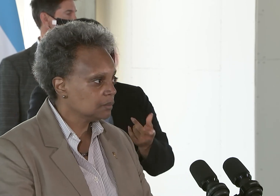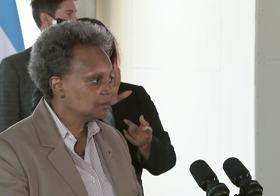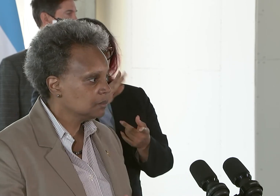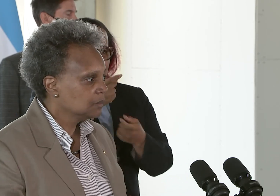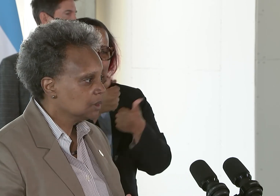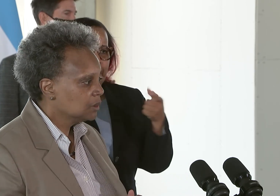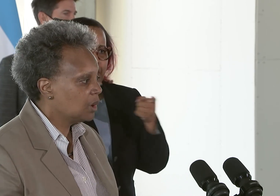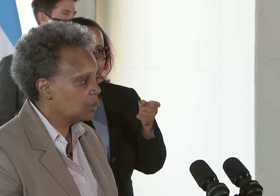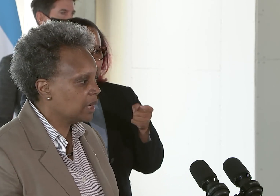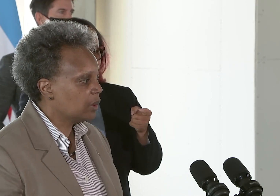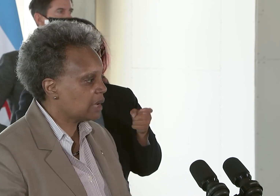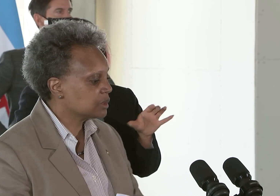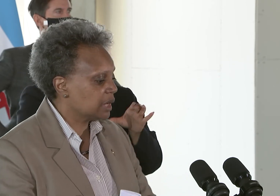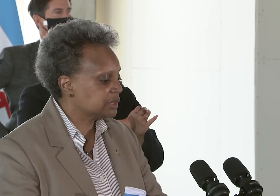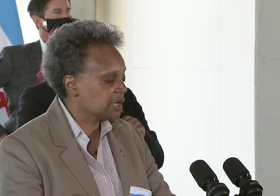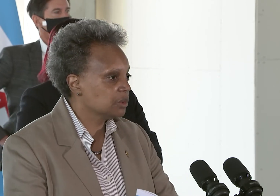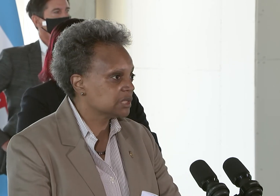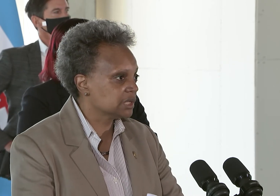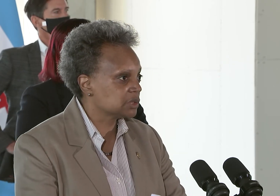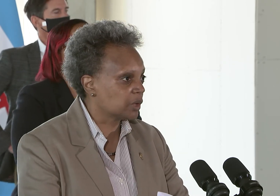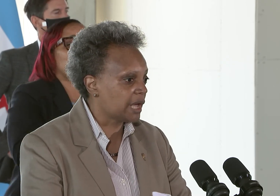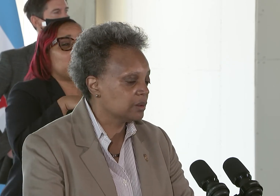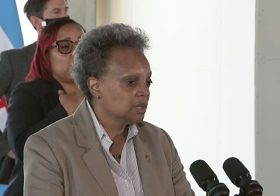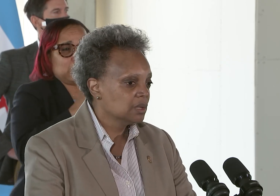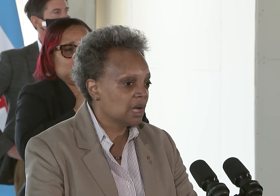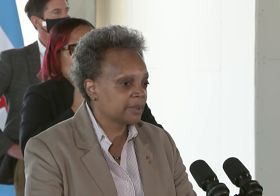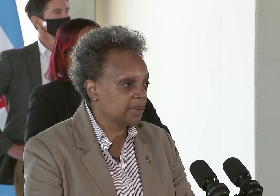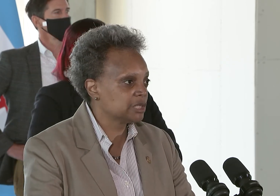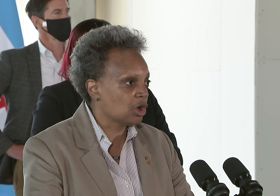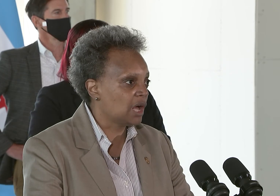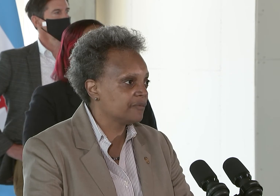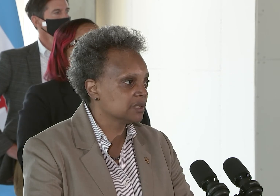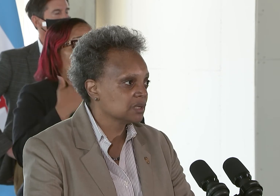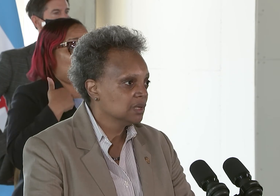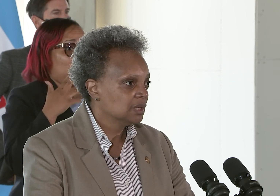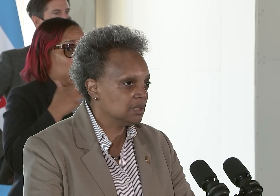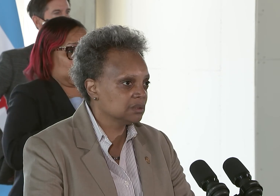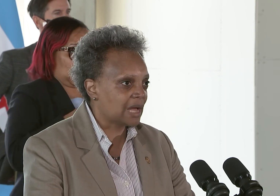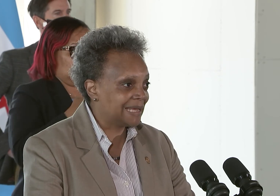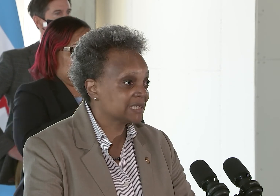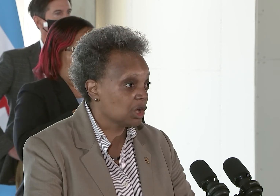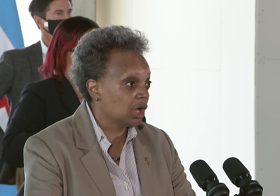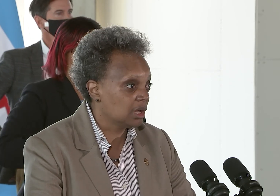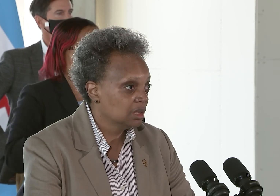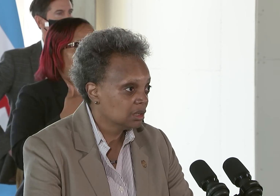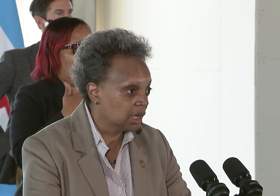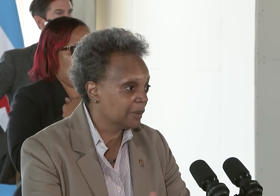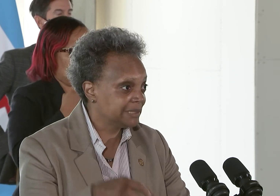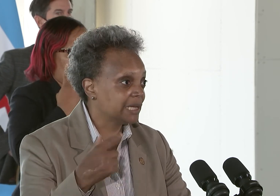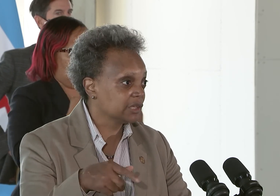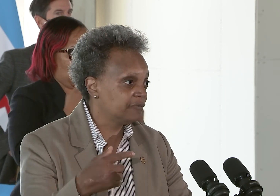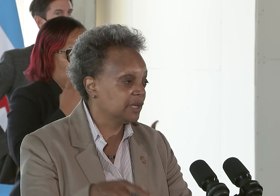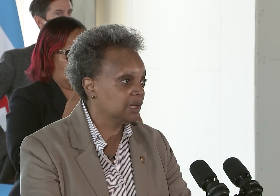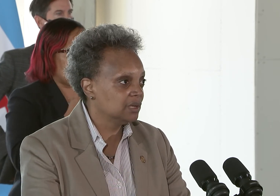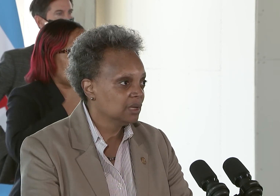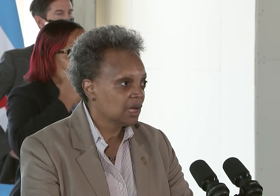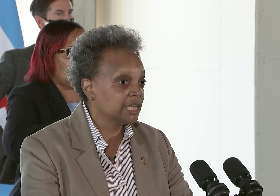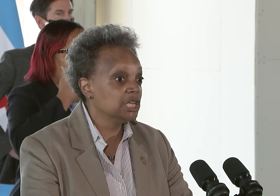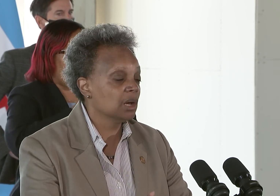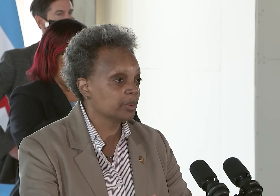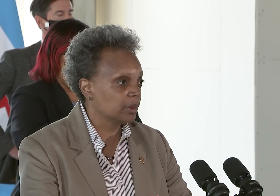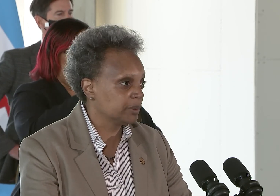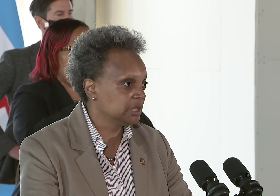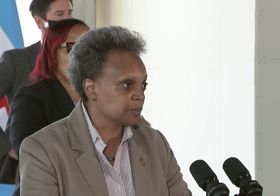and CPD has done to? Well, what I'll tell you is this: when I came into office, I saw on my daily feed